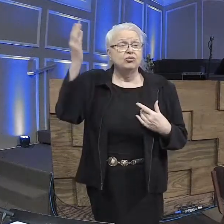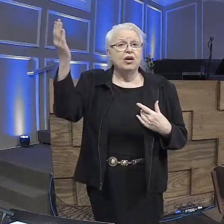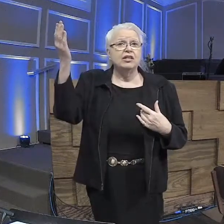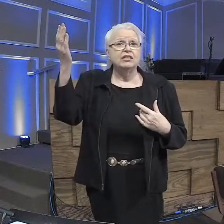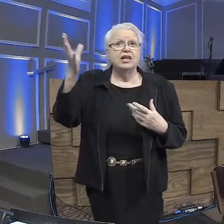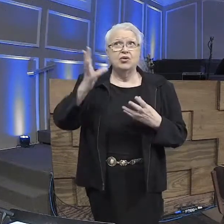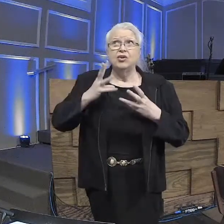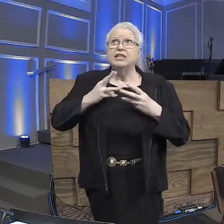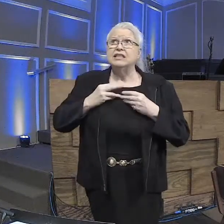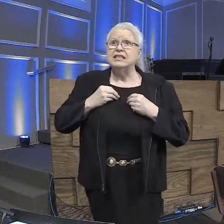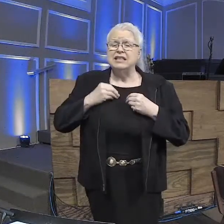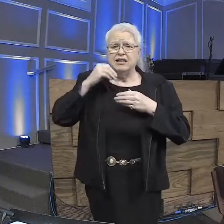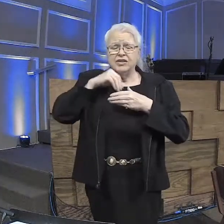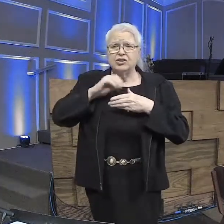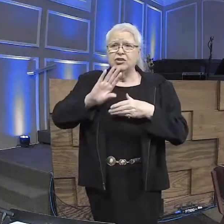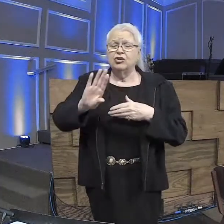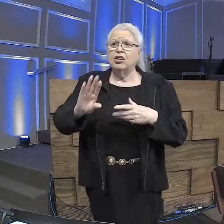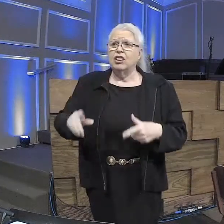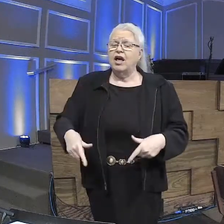Lord into your life?